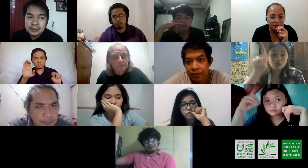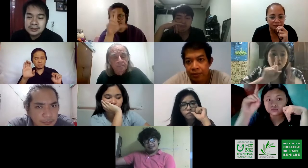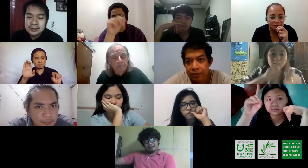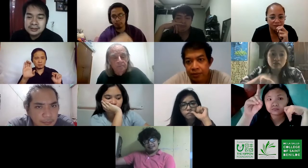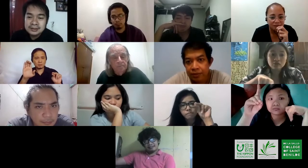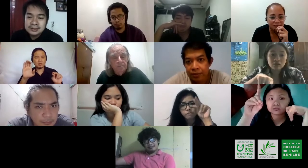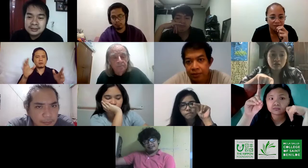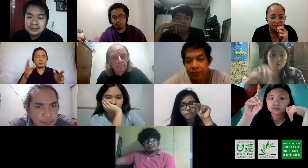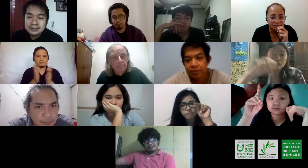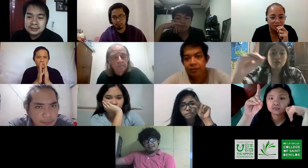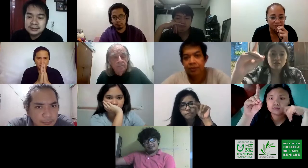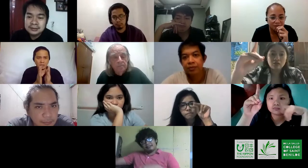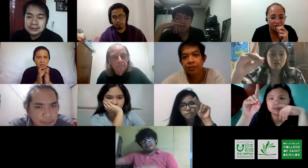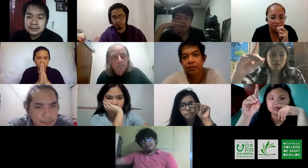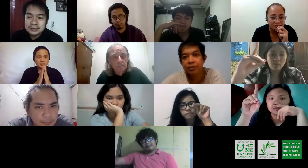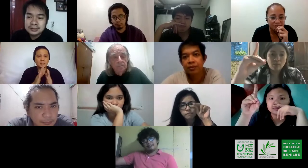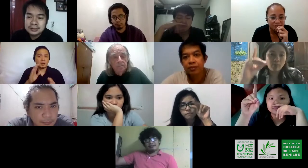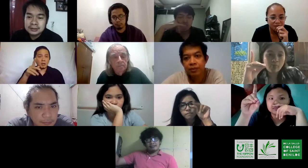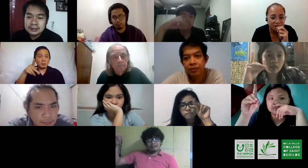no?